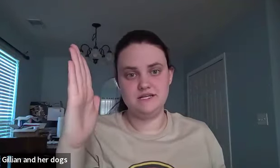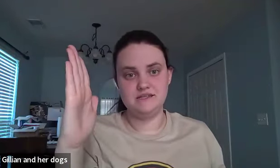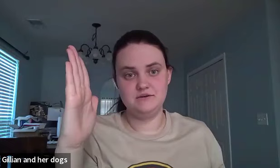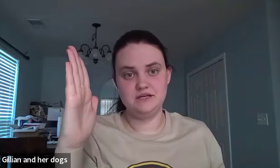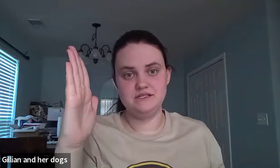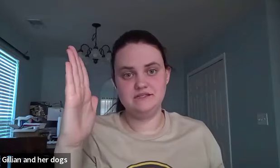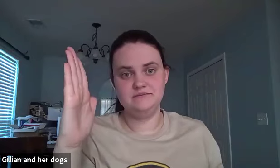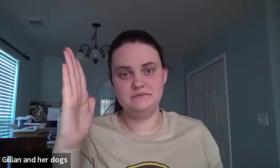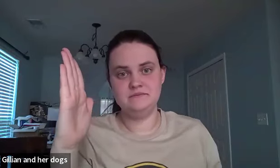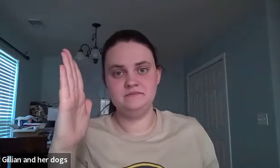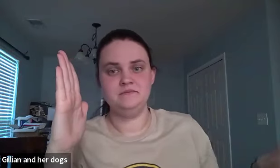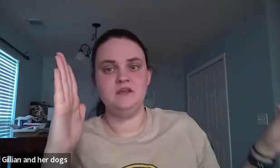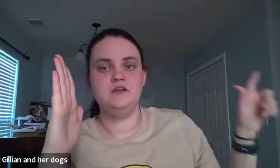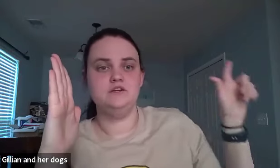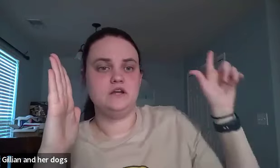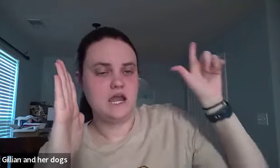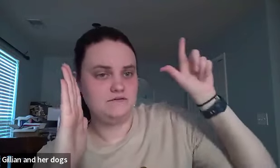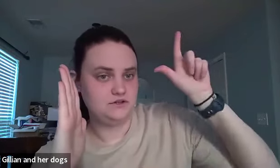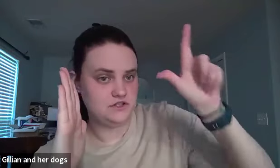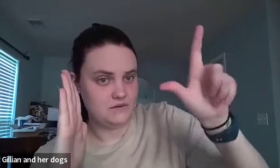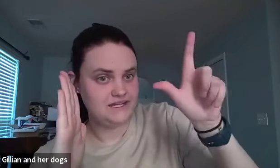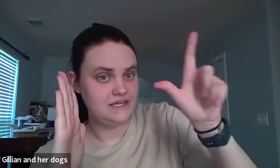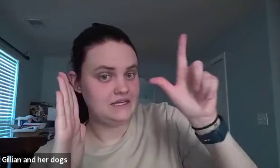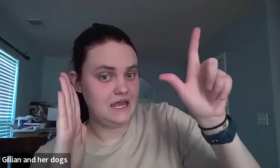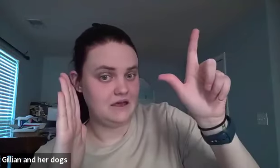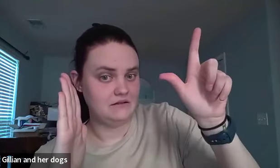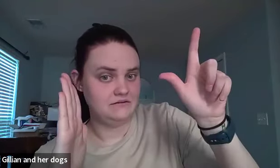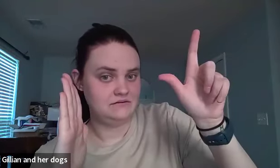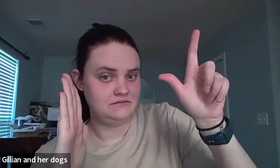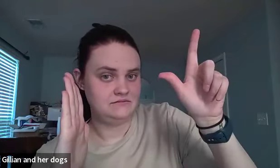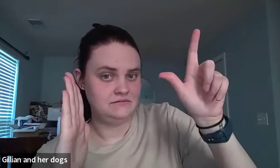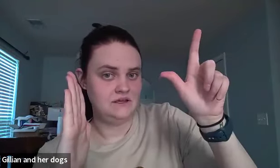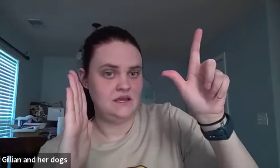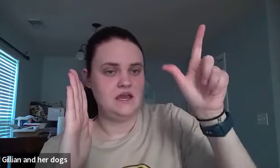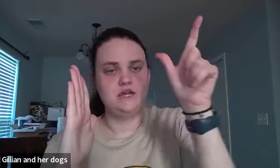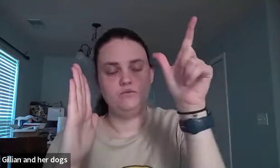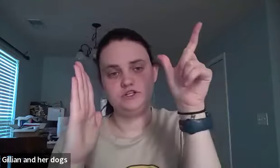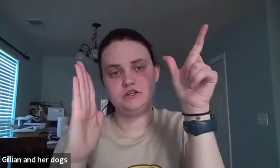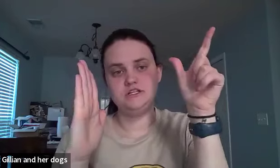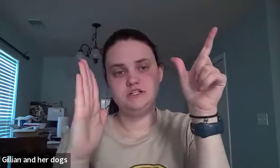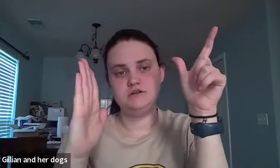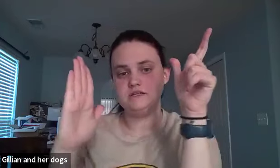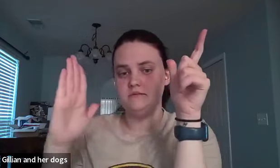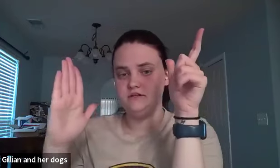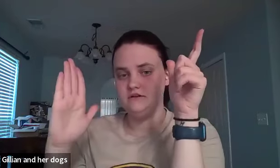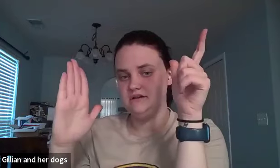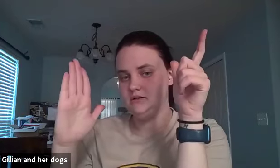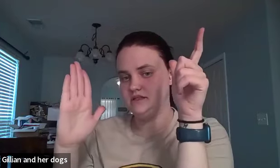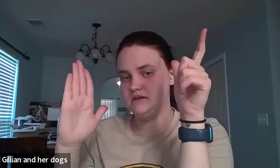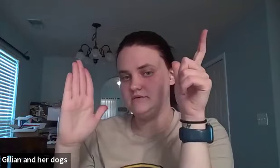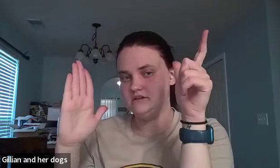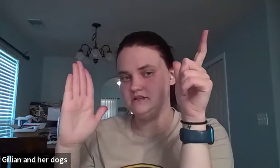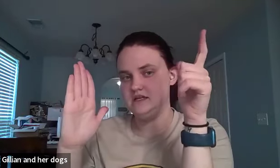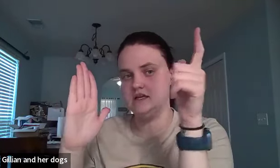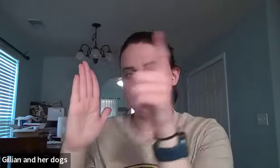non-dominant sideways. You're going to have your dominant in an L. And what you're going to do is I'm going to turn it a little bit sideways so you can see.